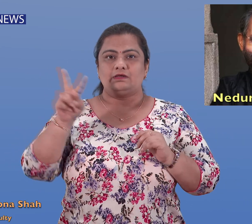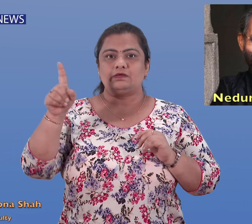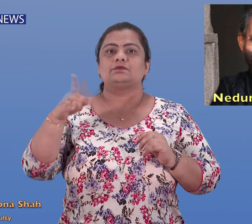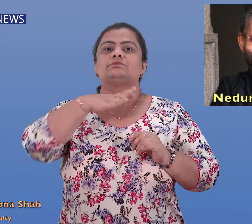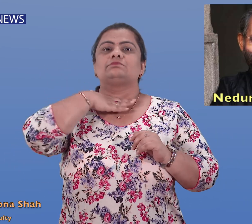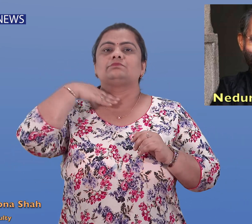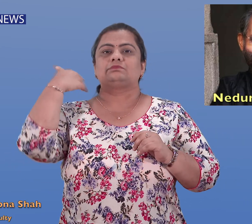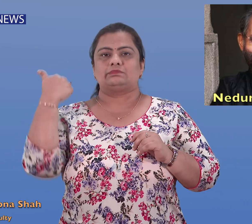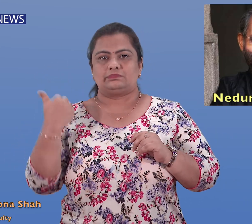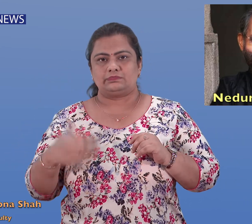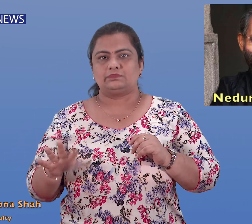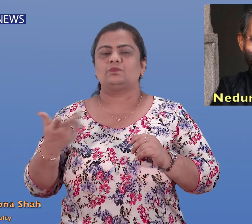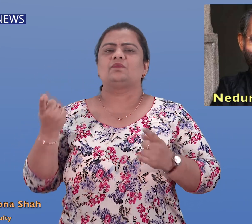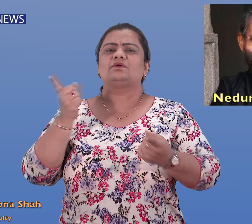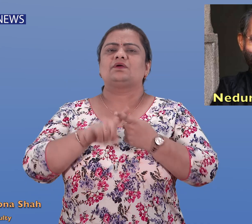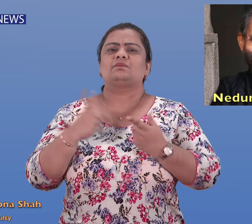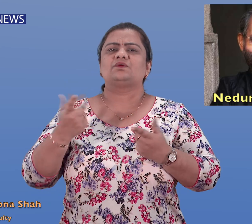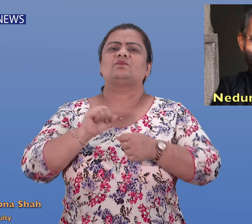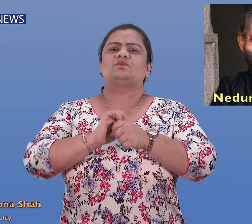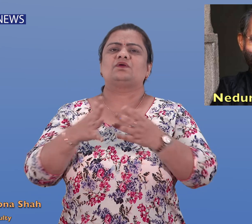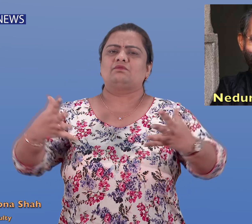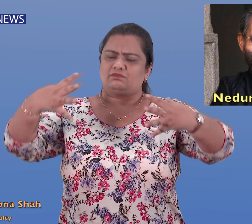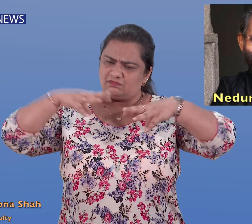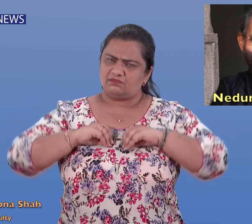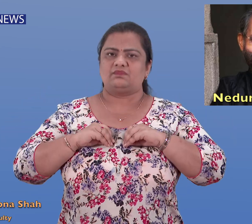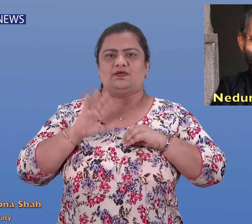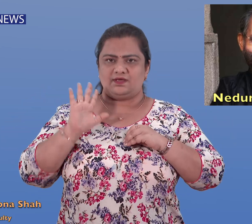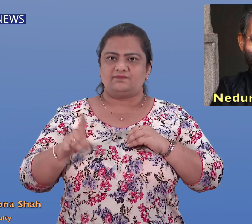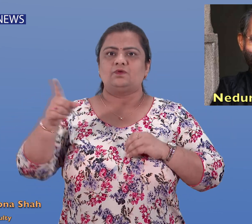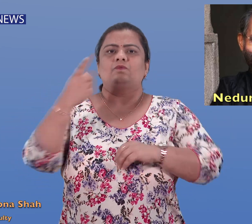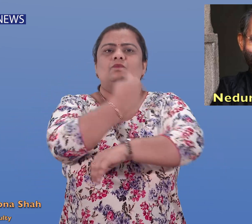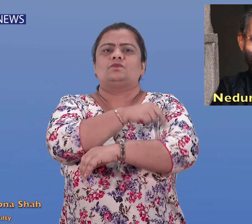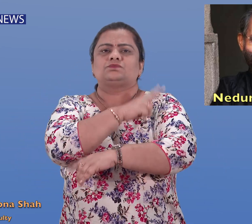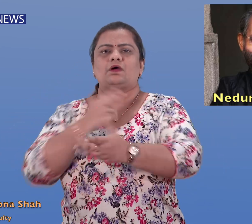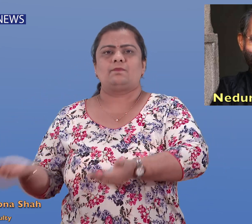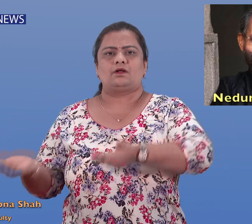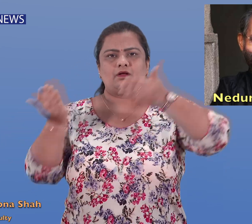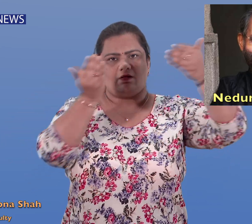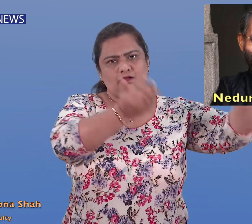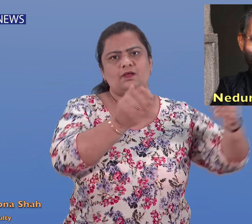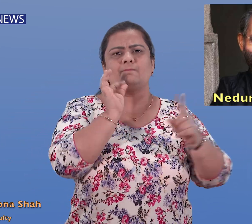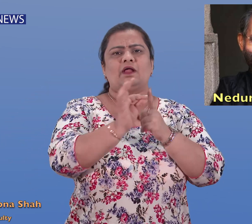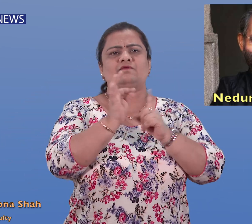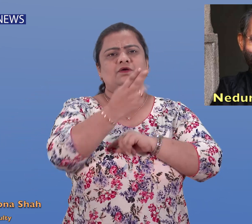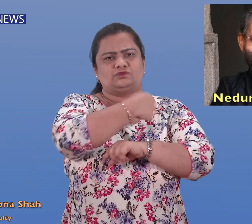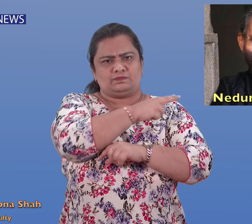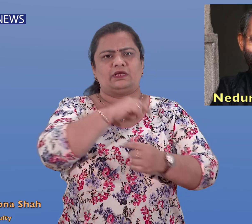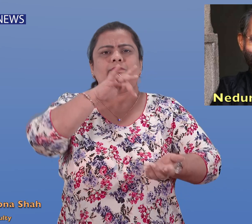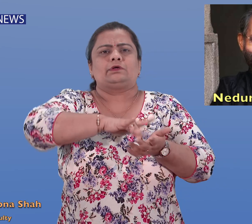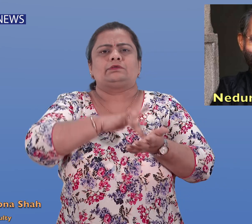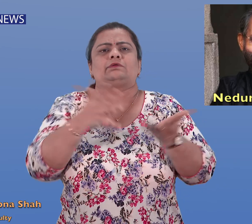of post COVID complications. He was undergoing treatment at a private hospital in Thiruvananthapuram post